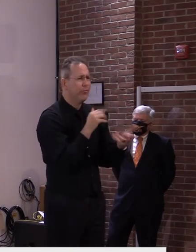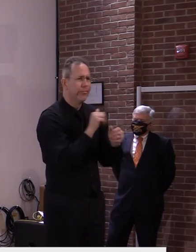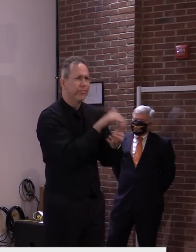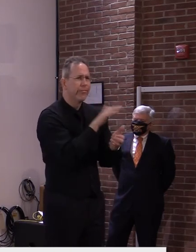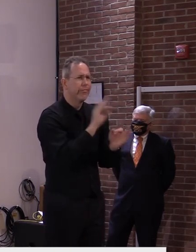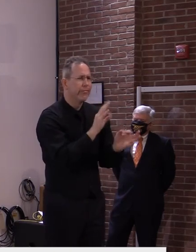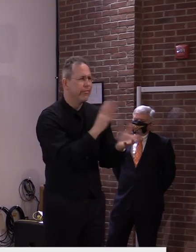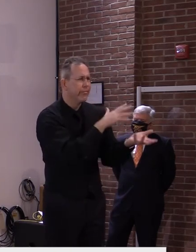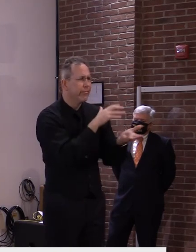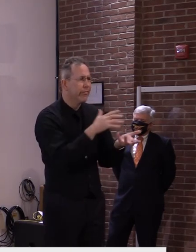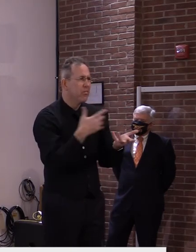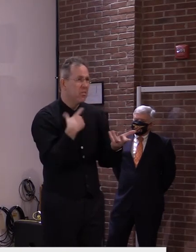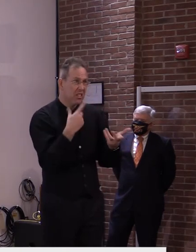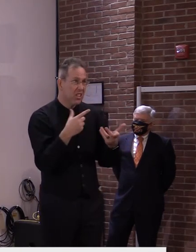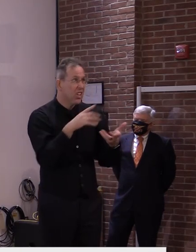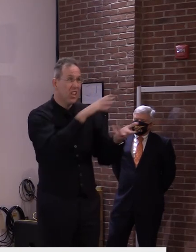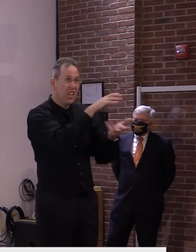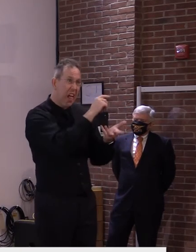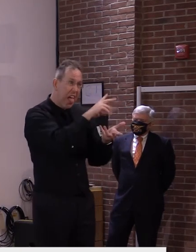of a change in the data.